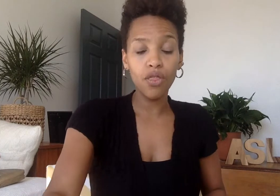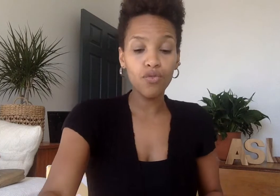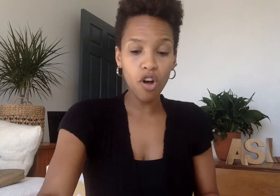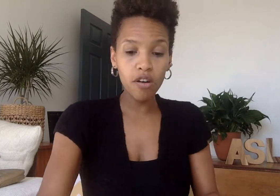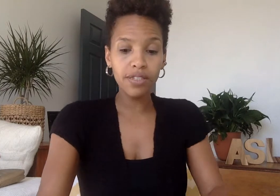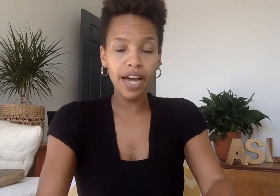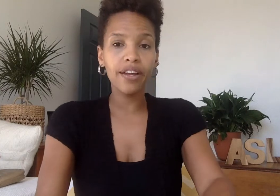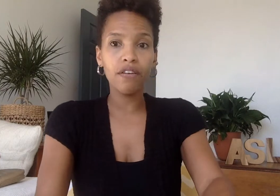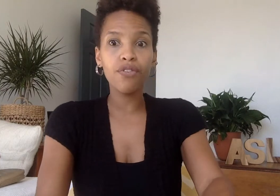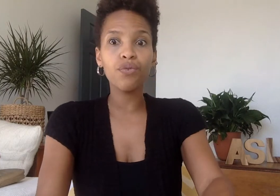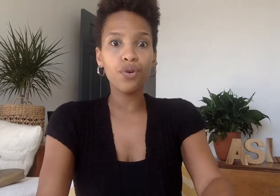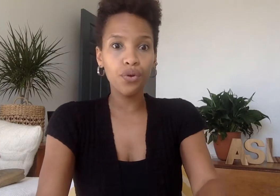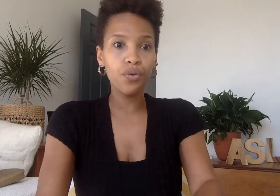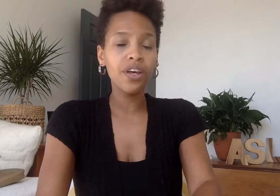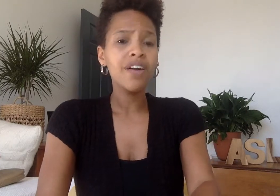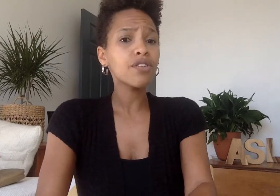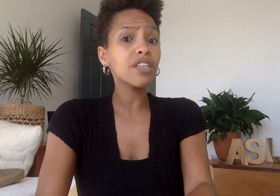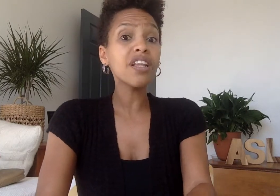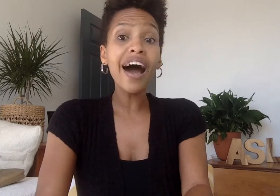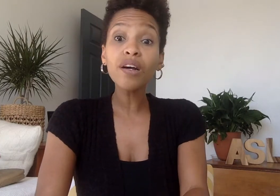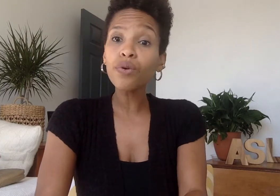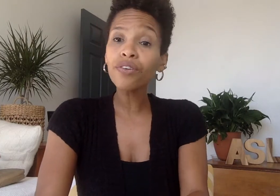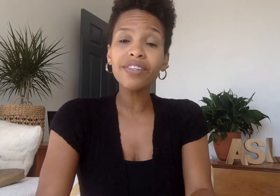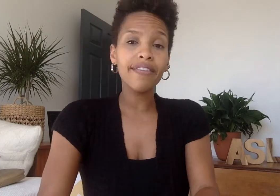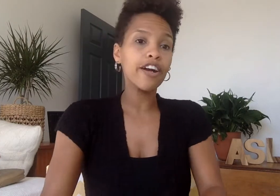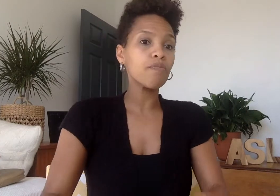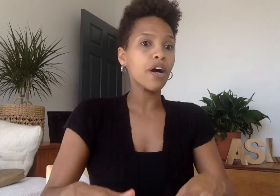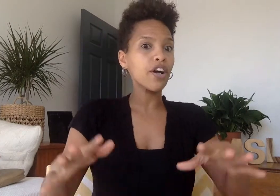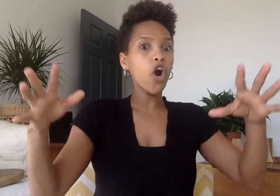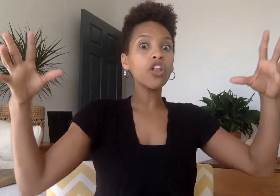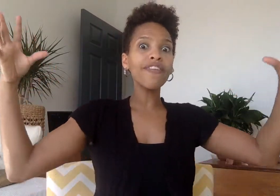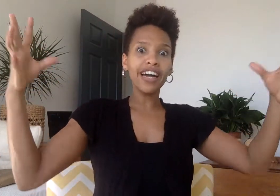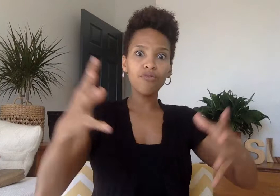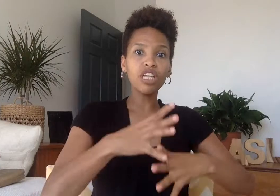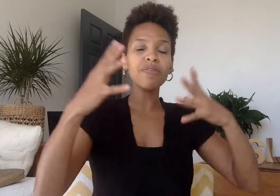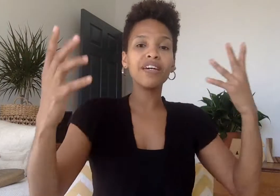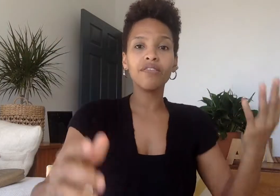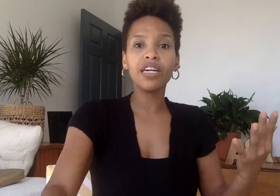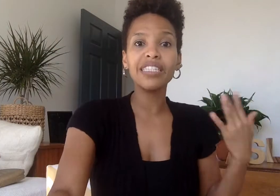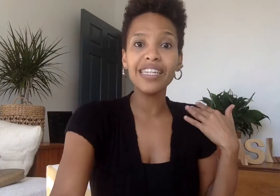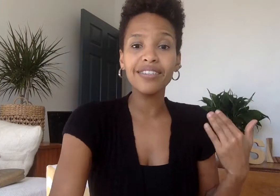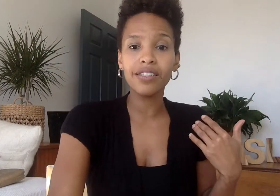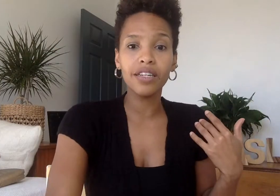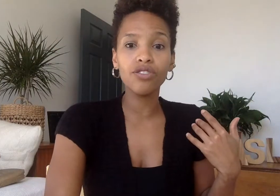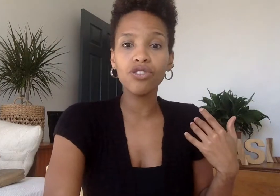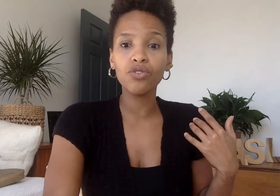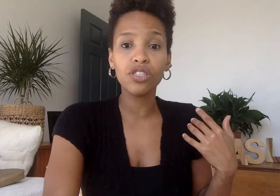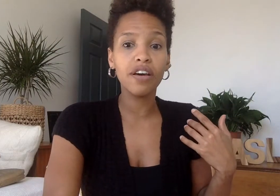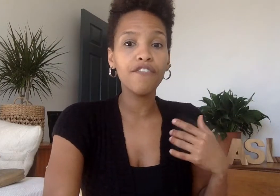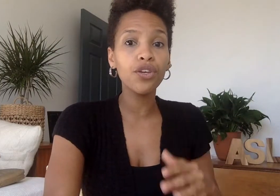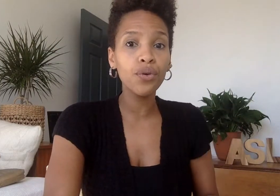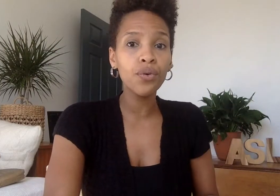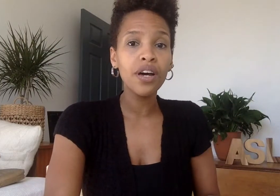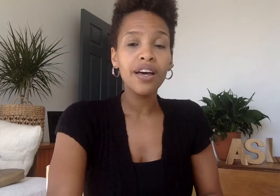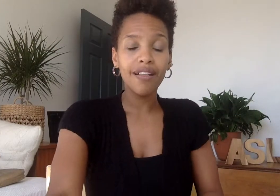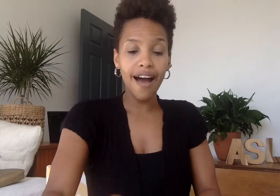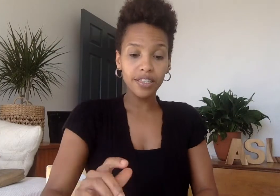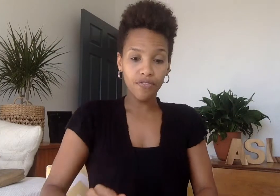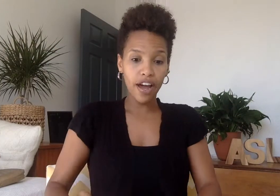the wrong side of the road. There's a lot of words in there, but all of that can really be condensed into just a few